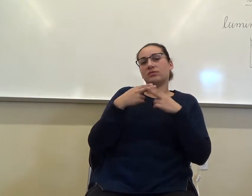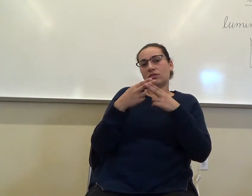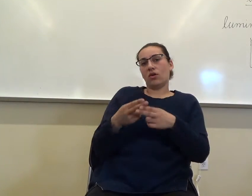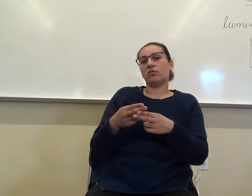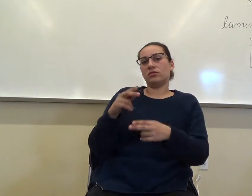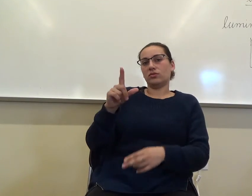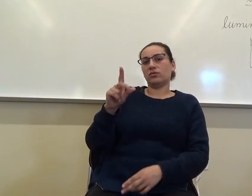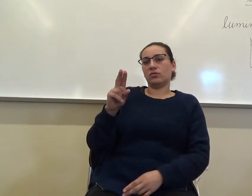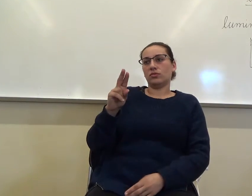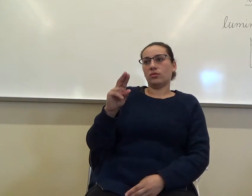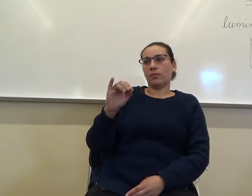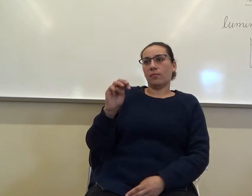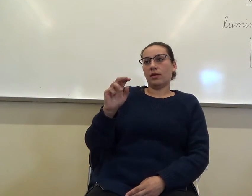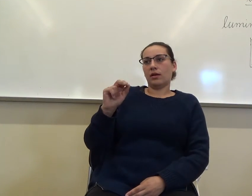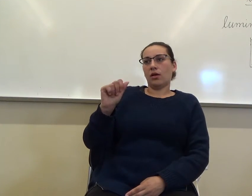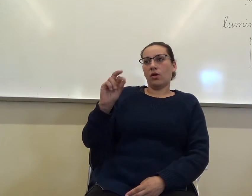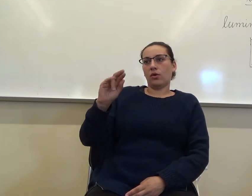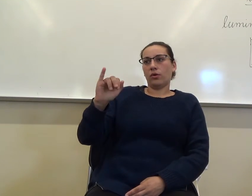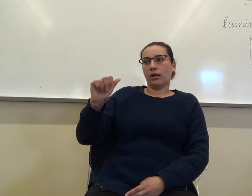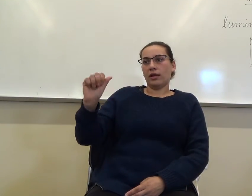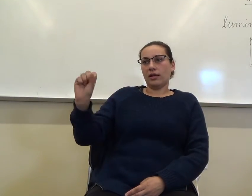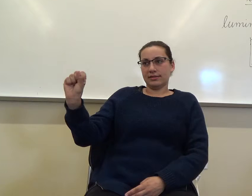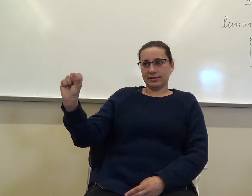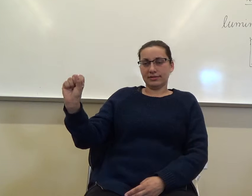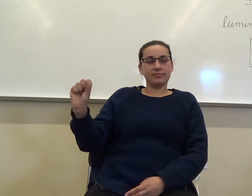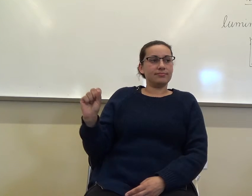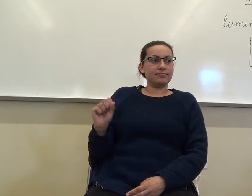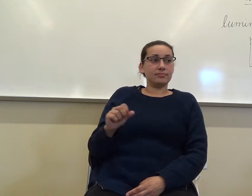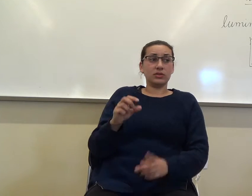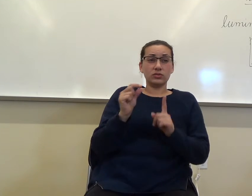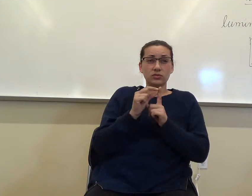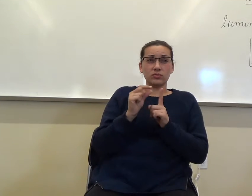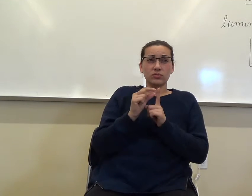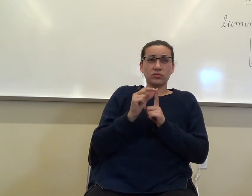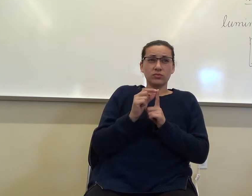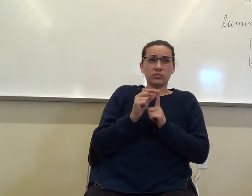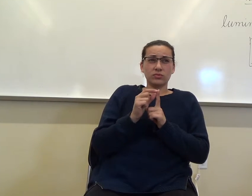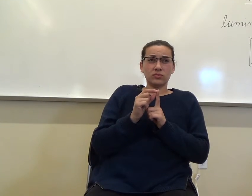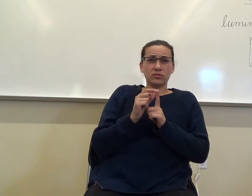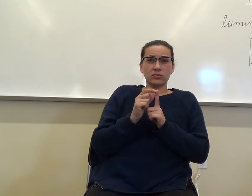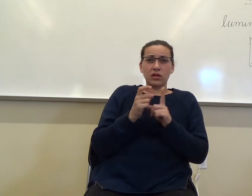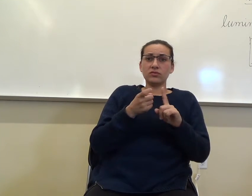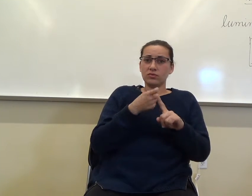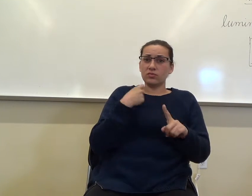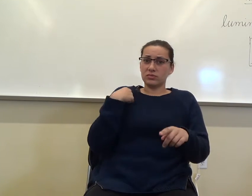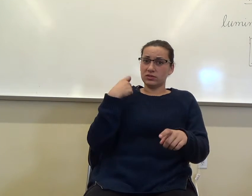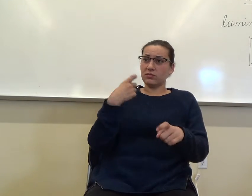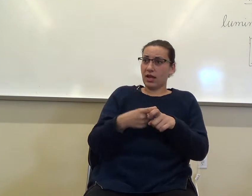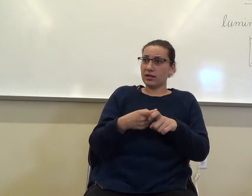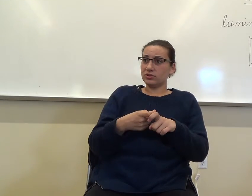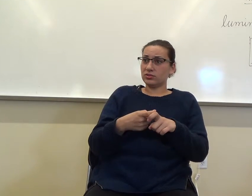luminarias. And that's a word that isn't really, it's kind of from the Spanish, but it's